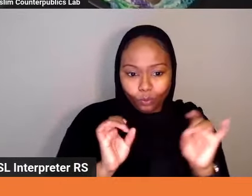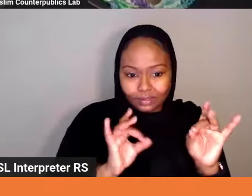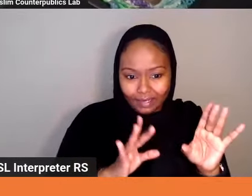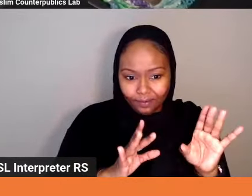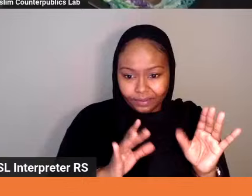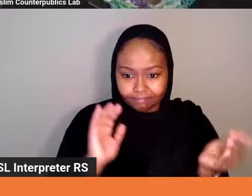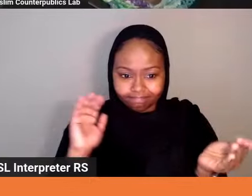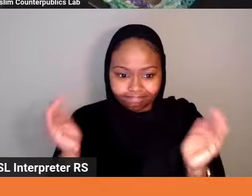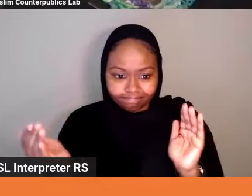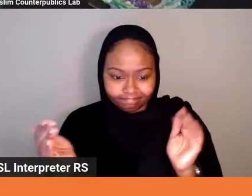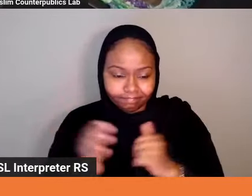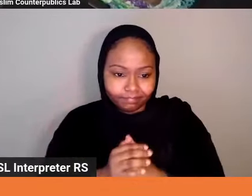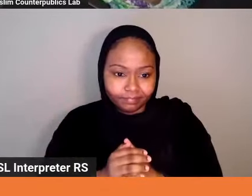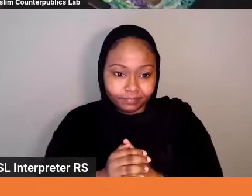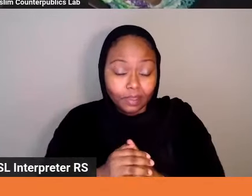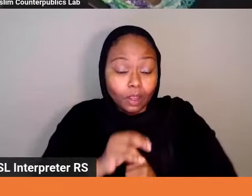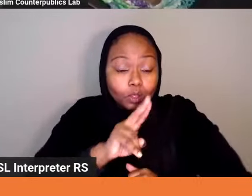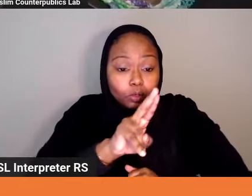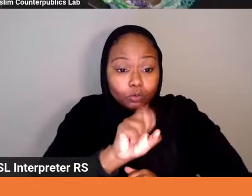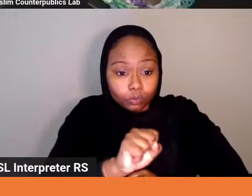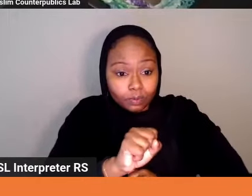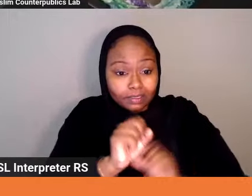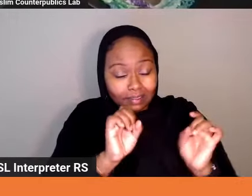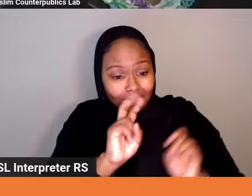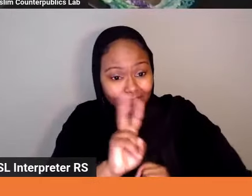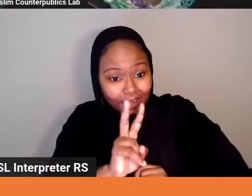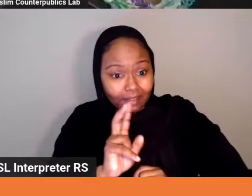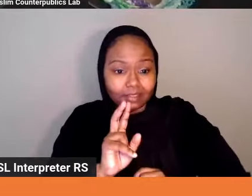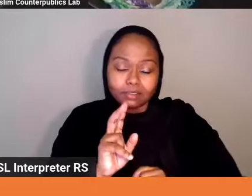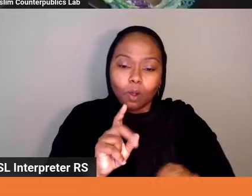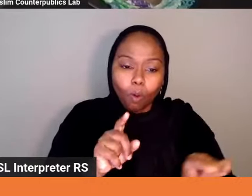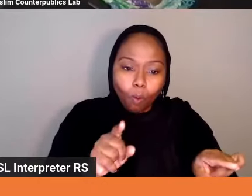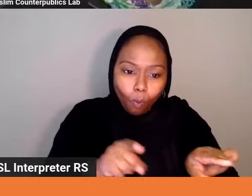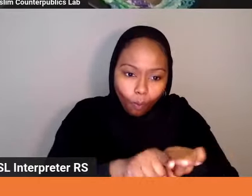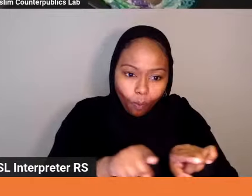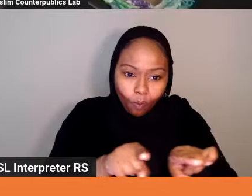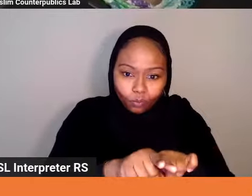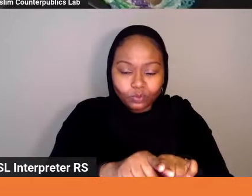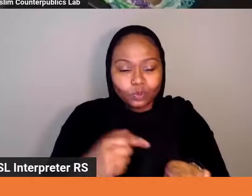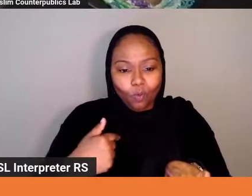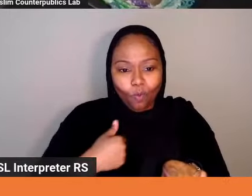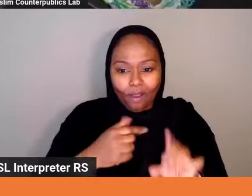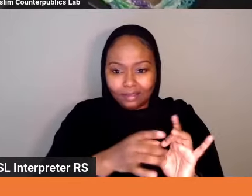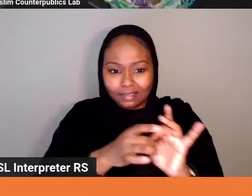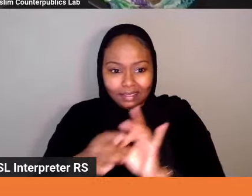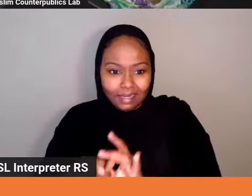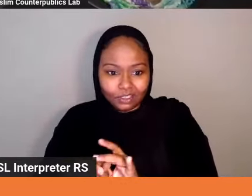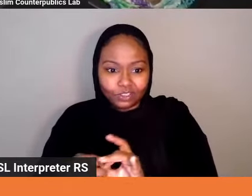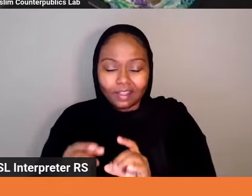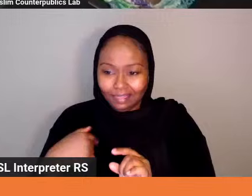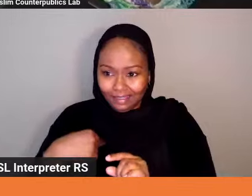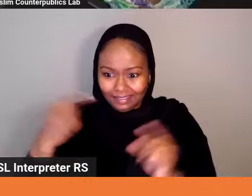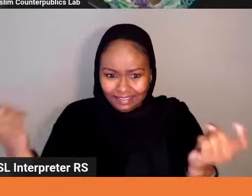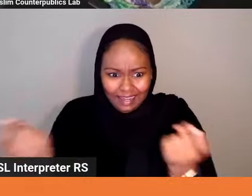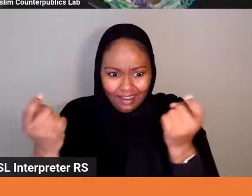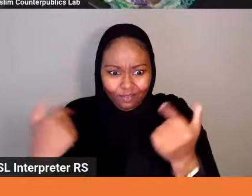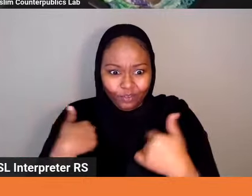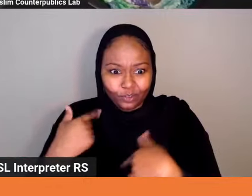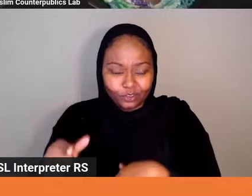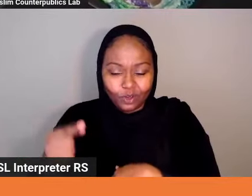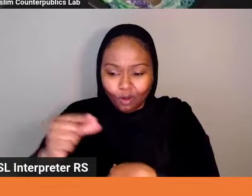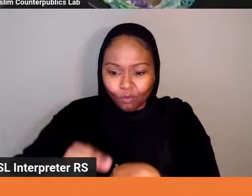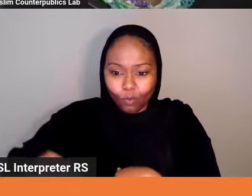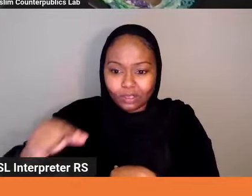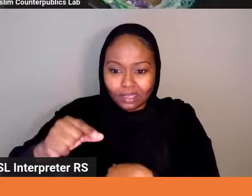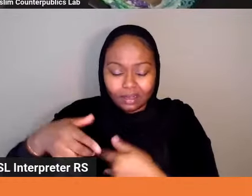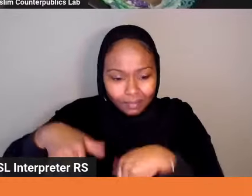While the U.S. and Israel's violence have always been intertwined and connected, this anniversary of Guantanamo's opening, the Israeli genocide of the Palestinians,